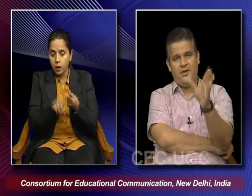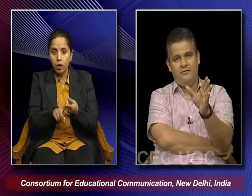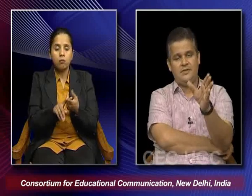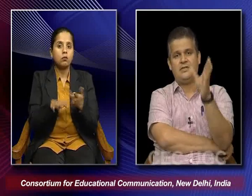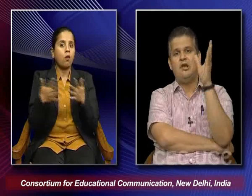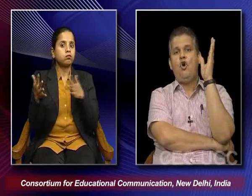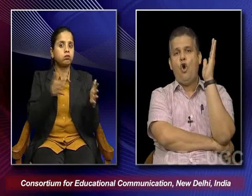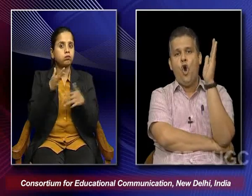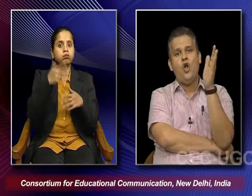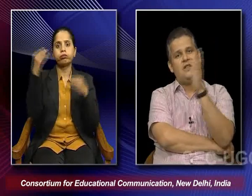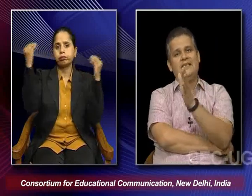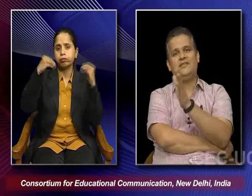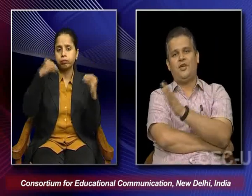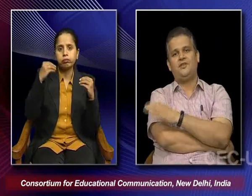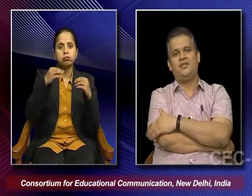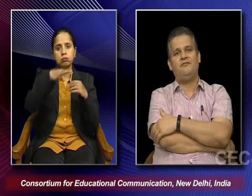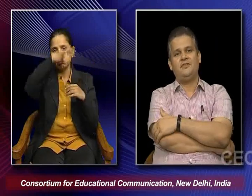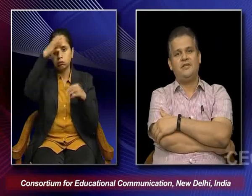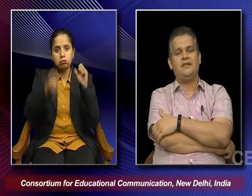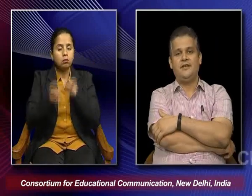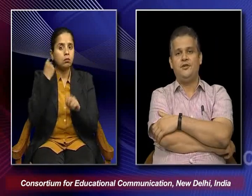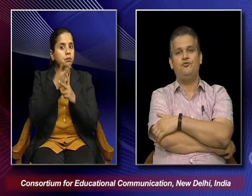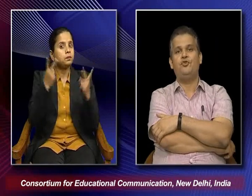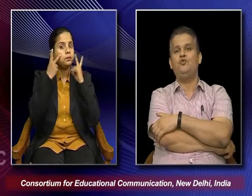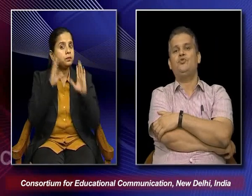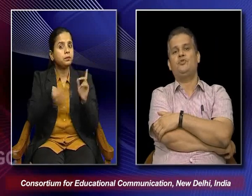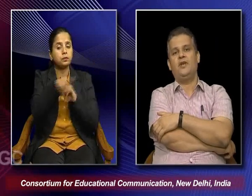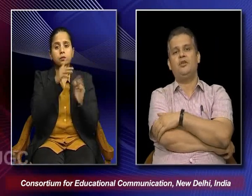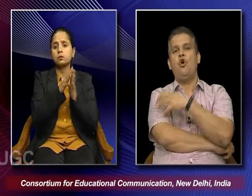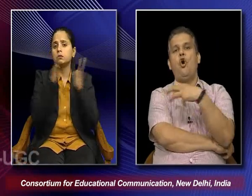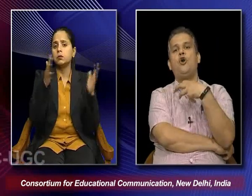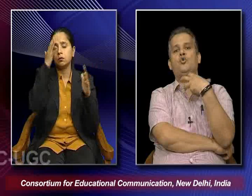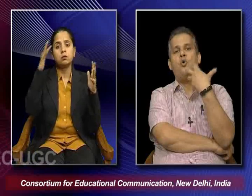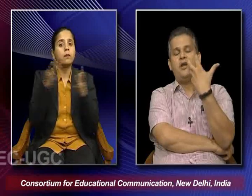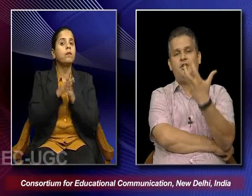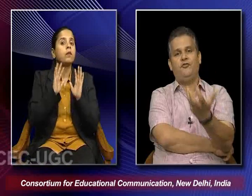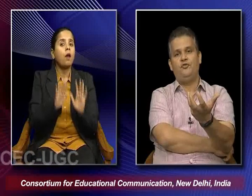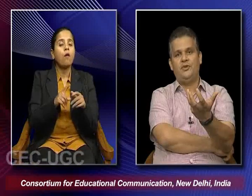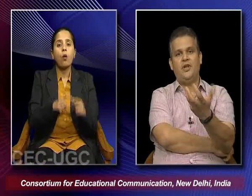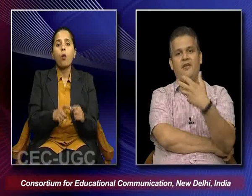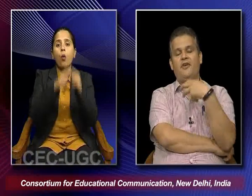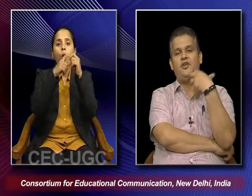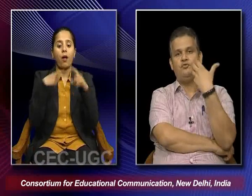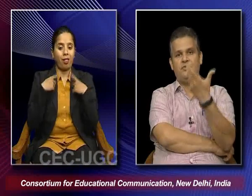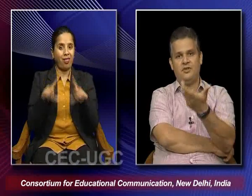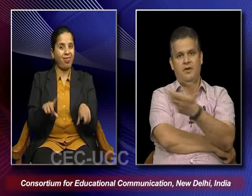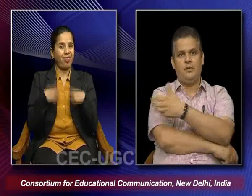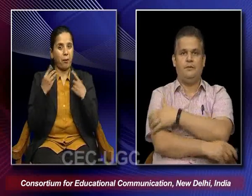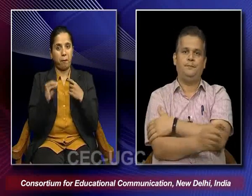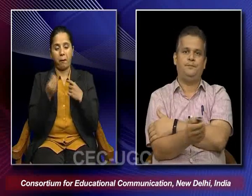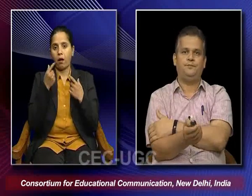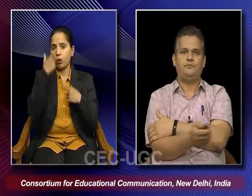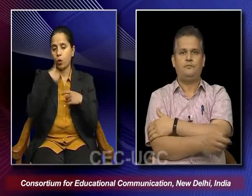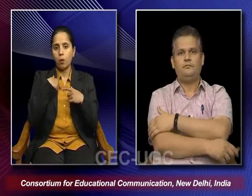weather events. All these changes have resulted into huge stress on quality of human life and human survival.